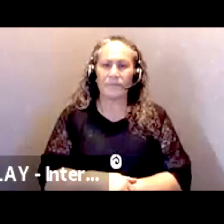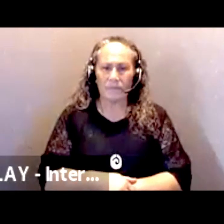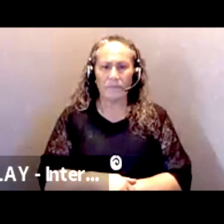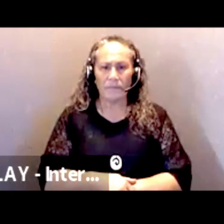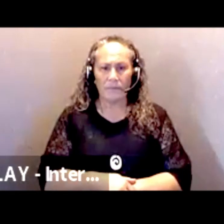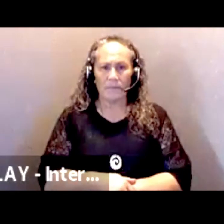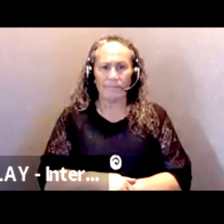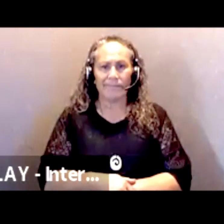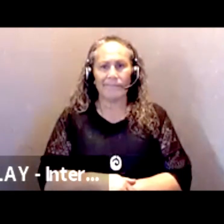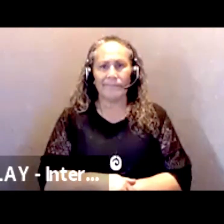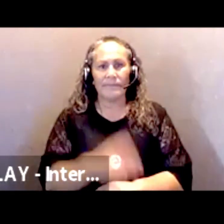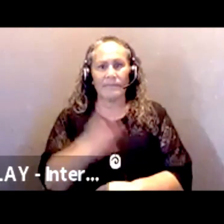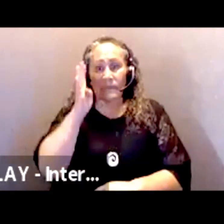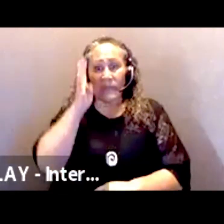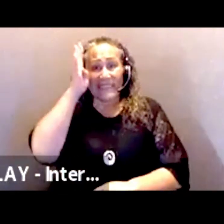Thank you.